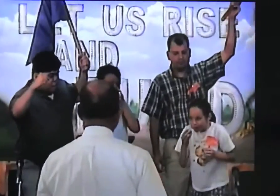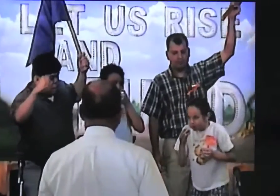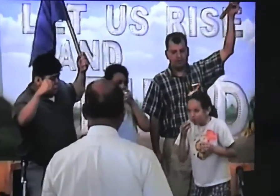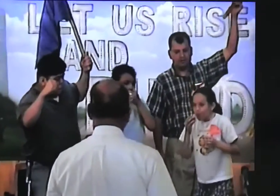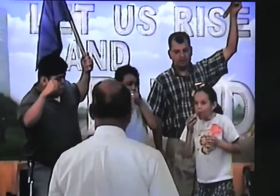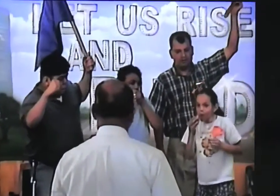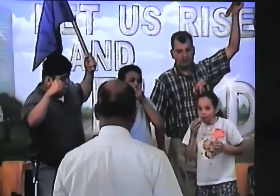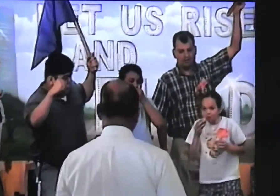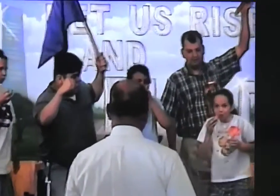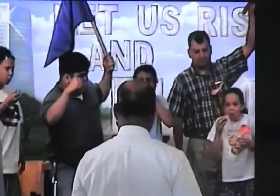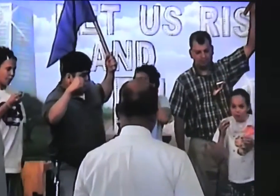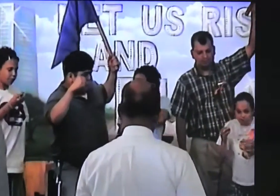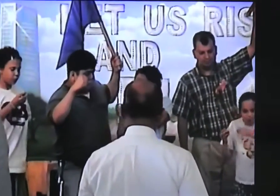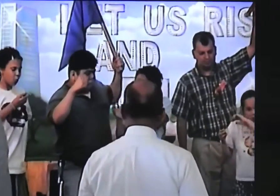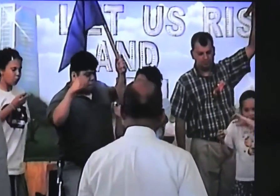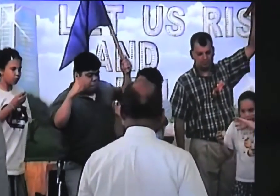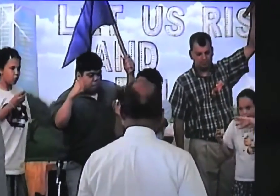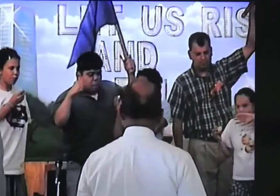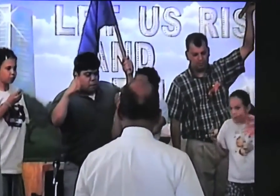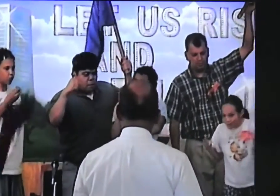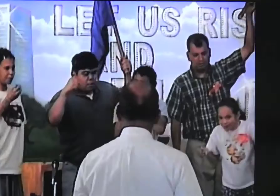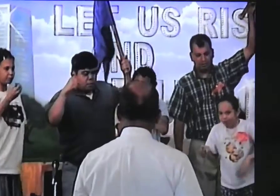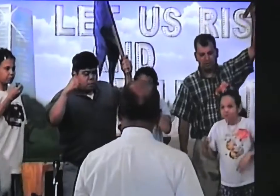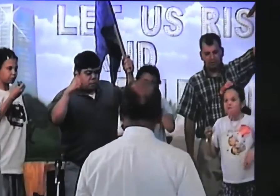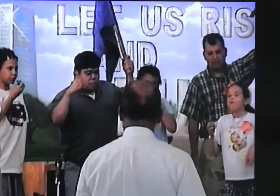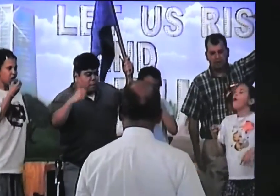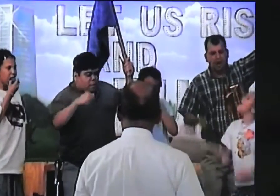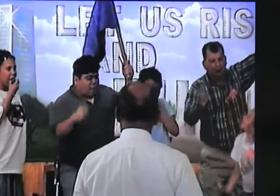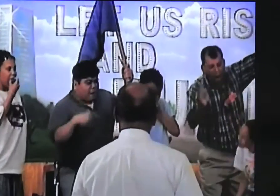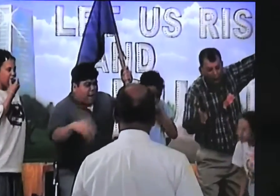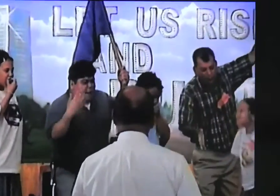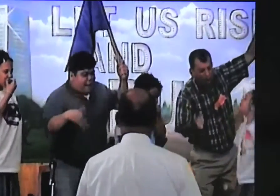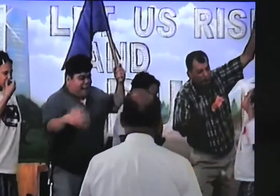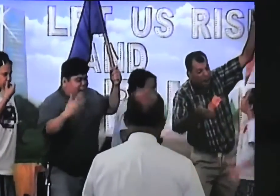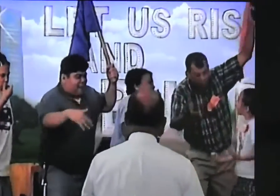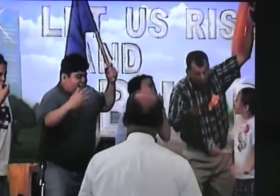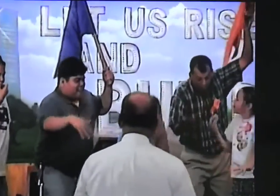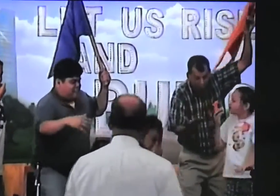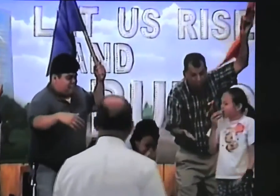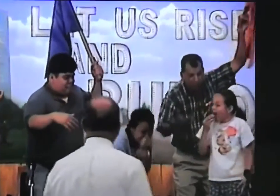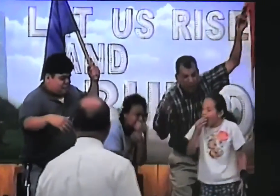Thank you.